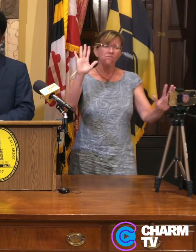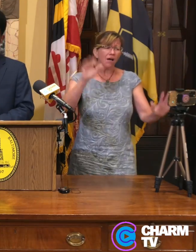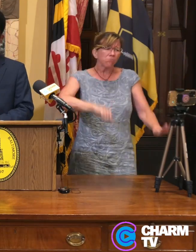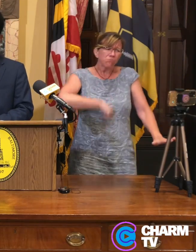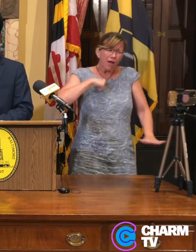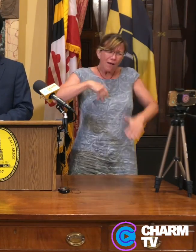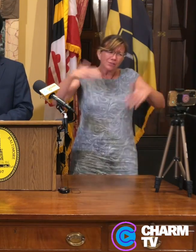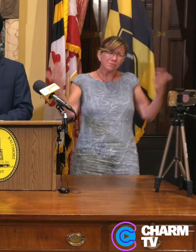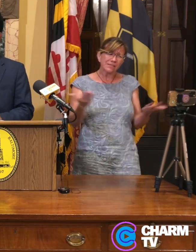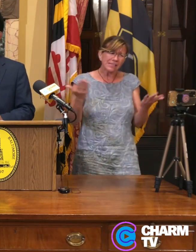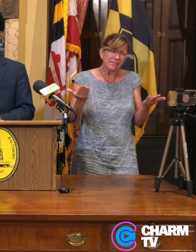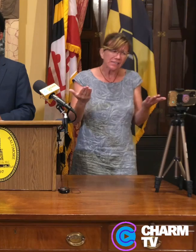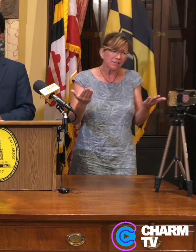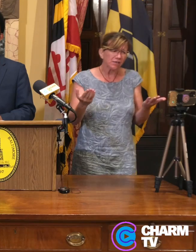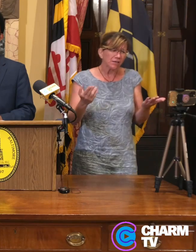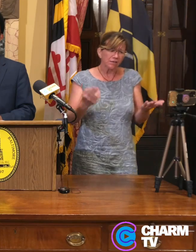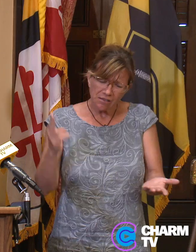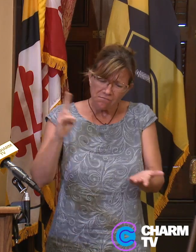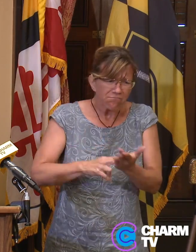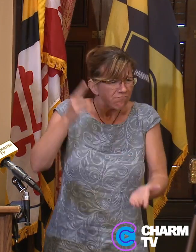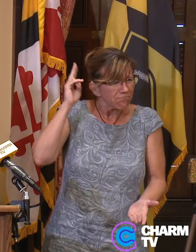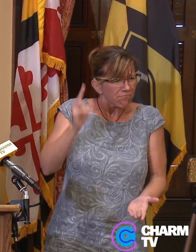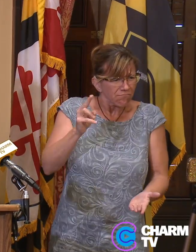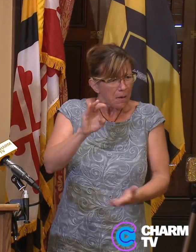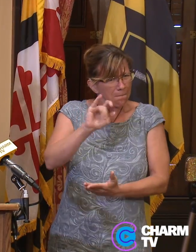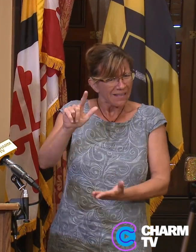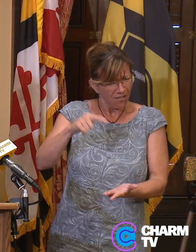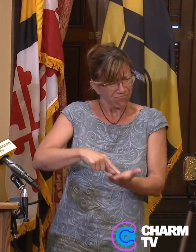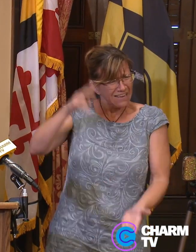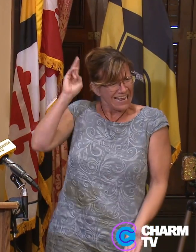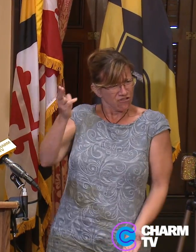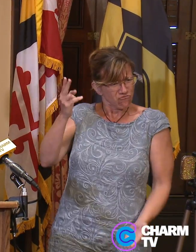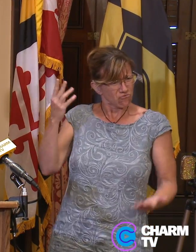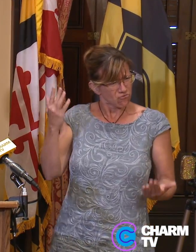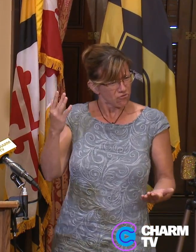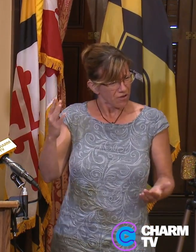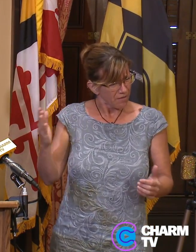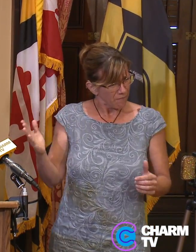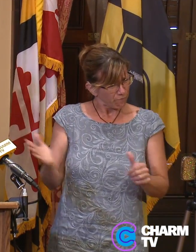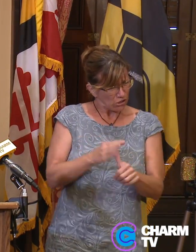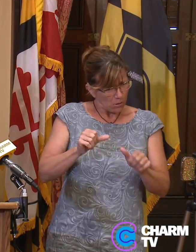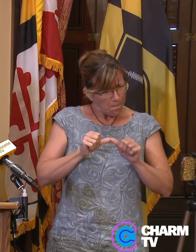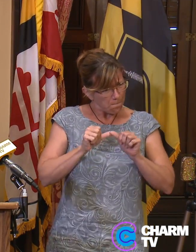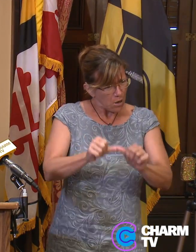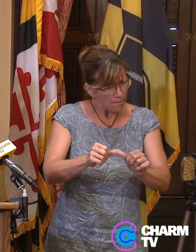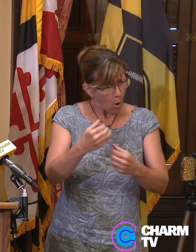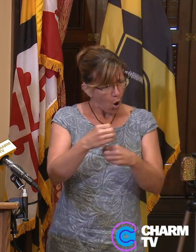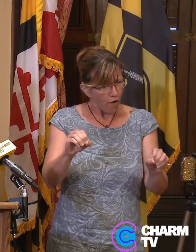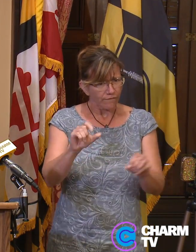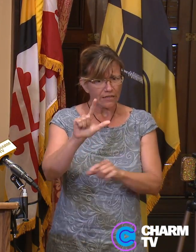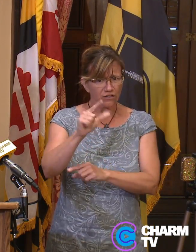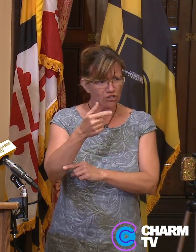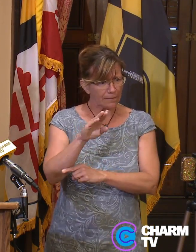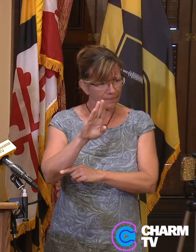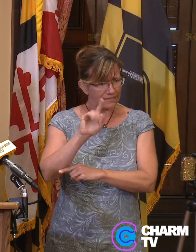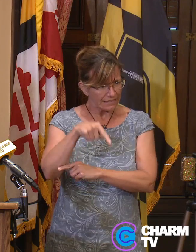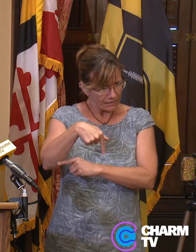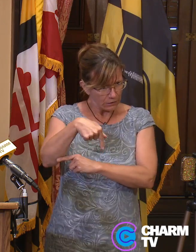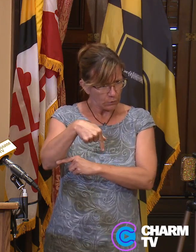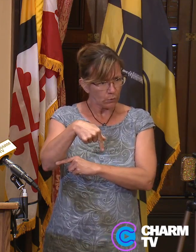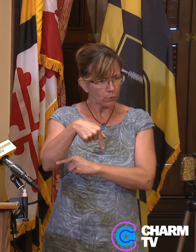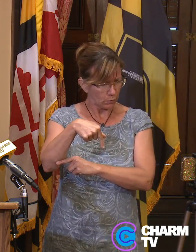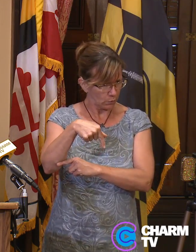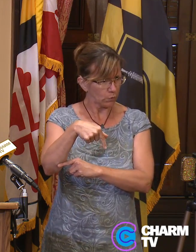legislation establishing Baltimore's first permanent Office of LGBTQ Affairs. I want to take a moment